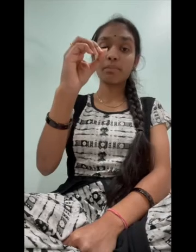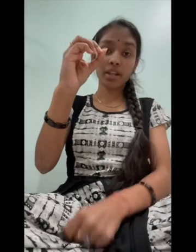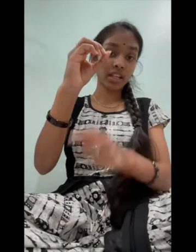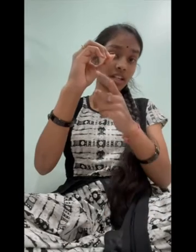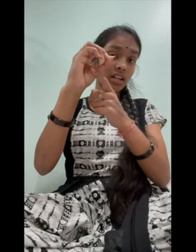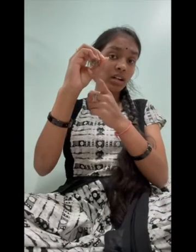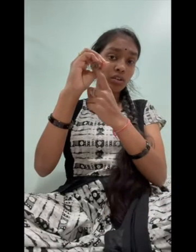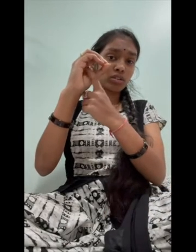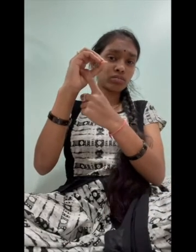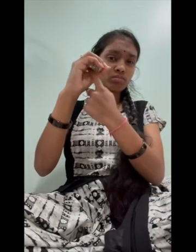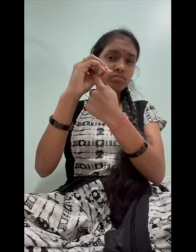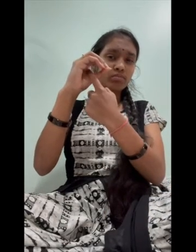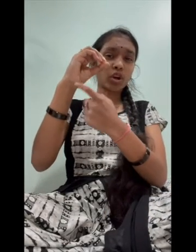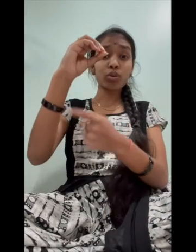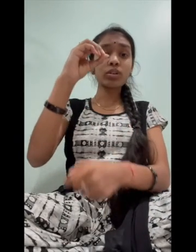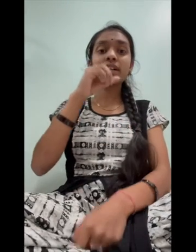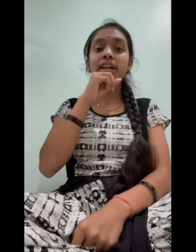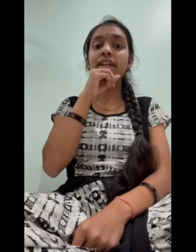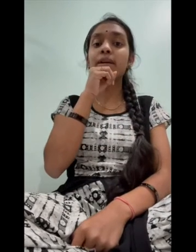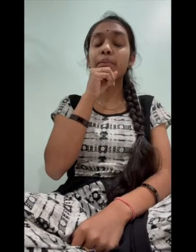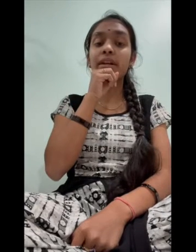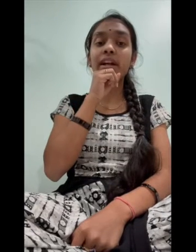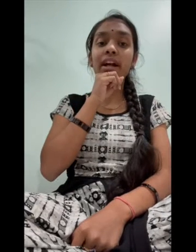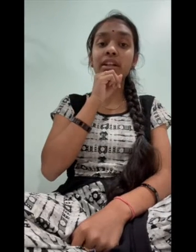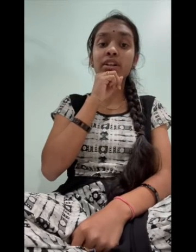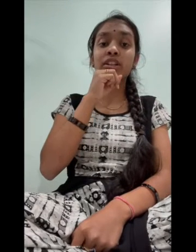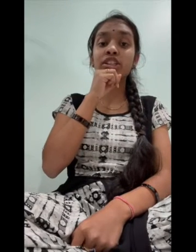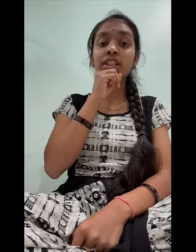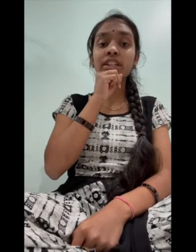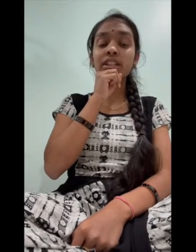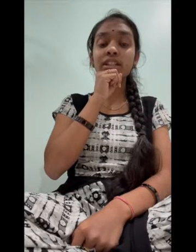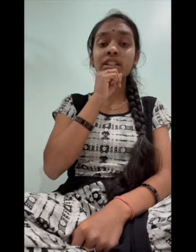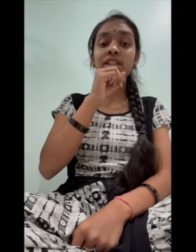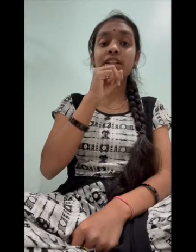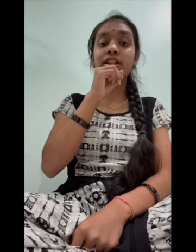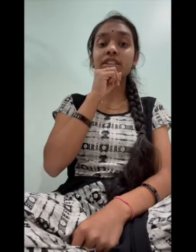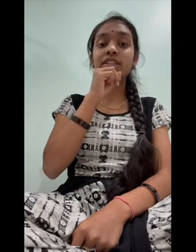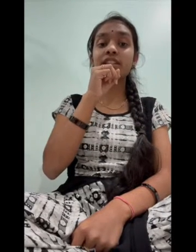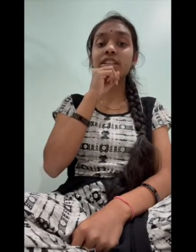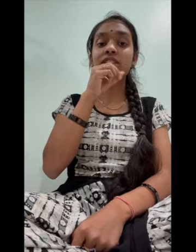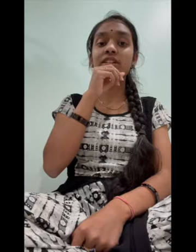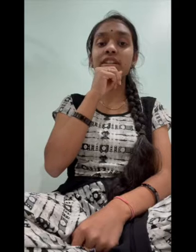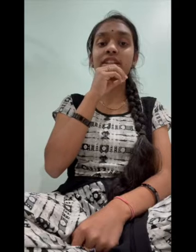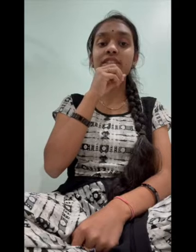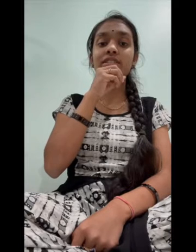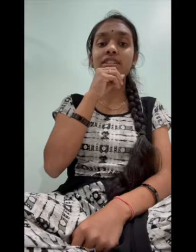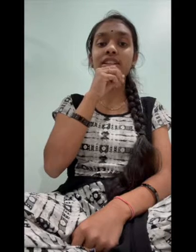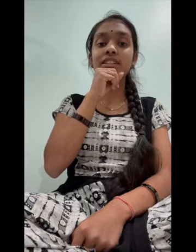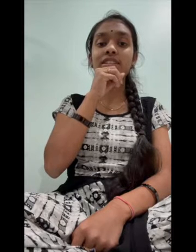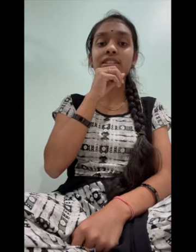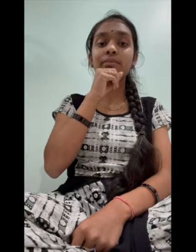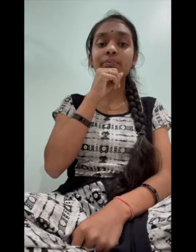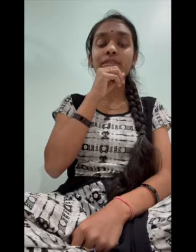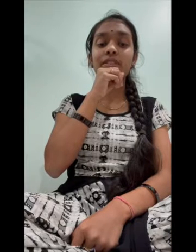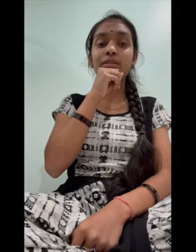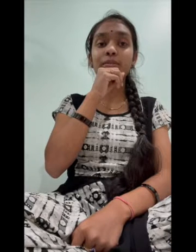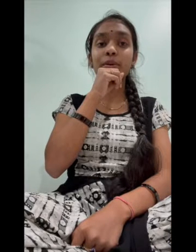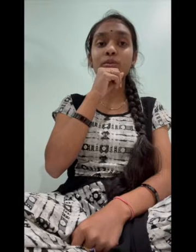Make a O and then put it at your chin. You could do this or you can do this. This would be